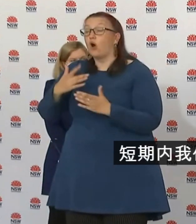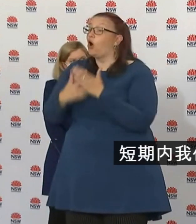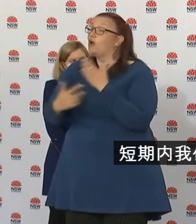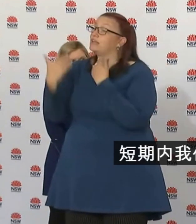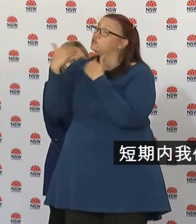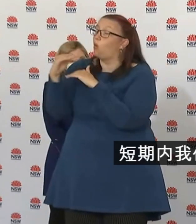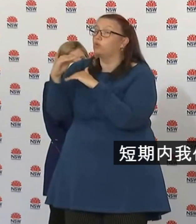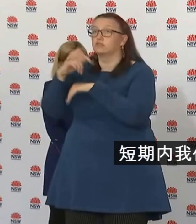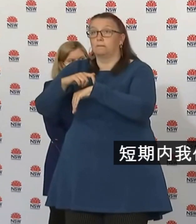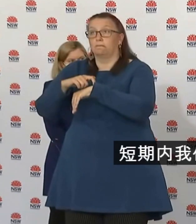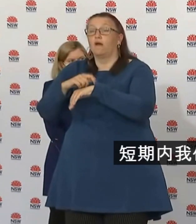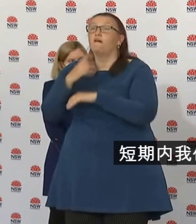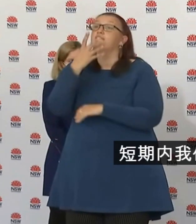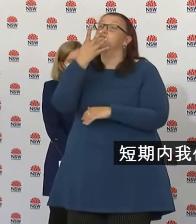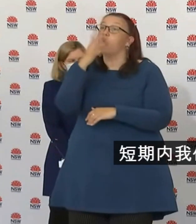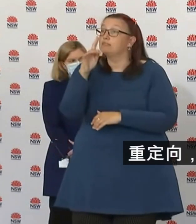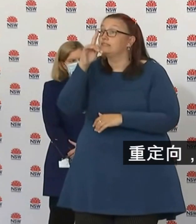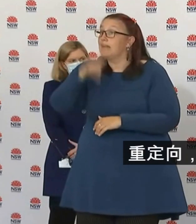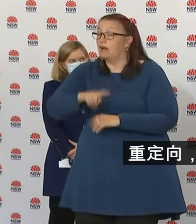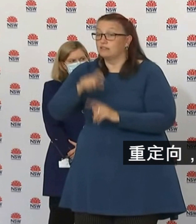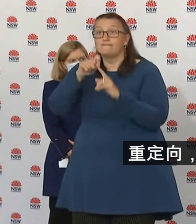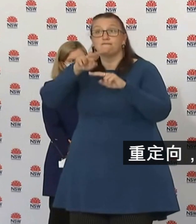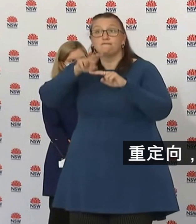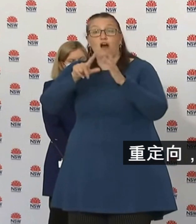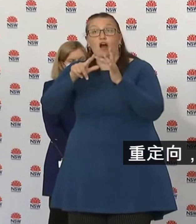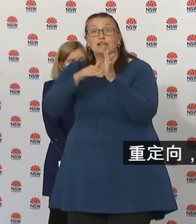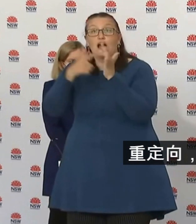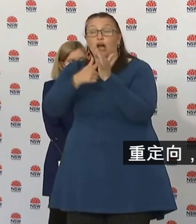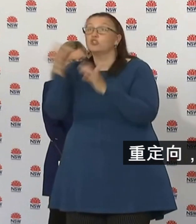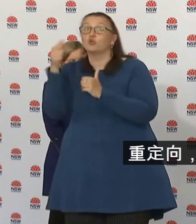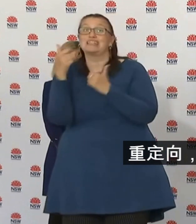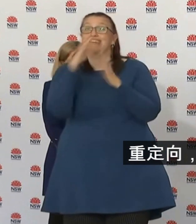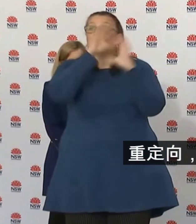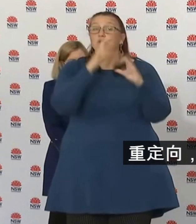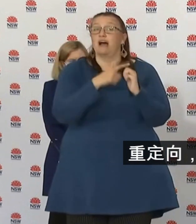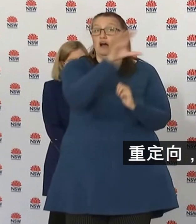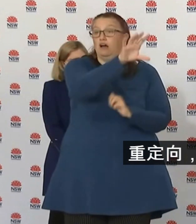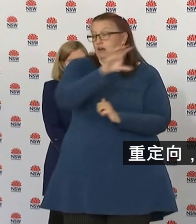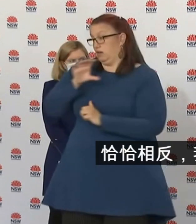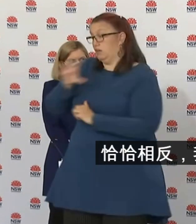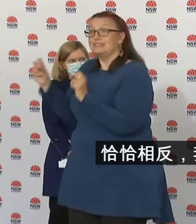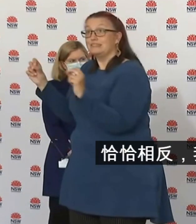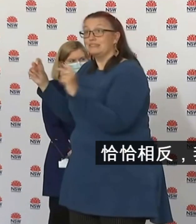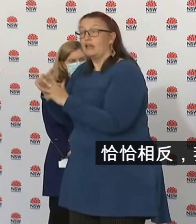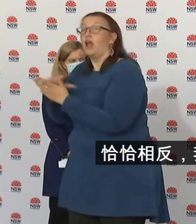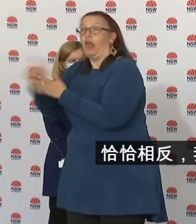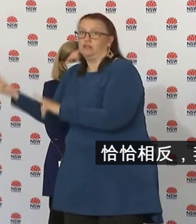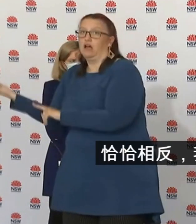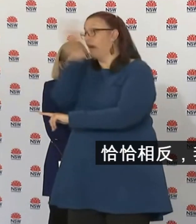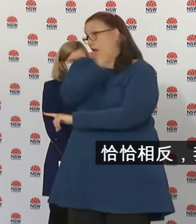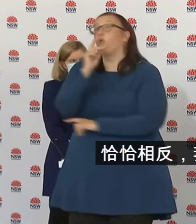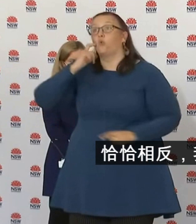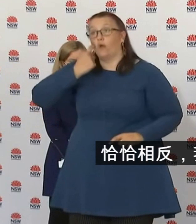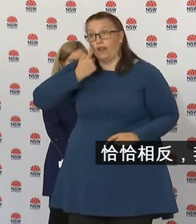about 40,000 Pfizer doses we'll need to redirect, but that won't be a major setback at all, quite the